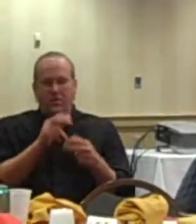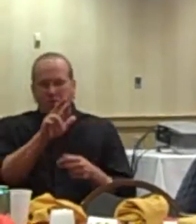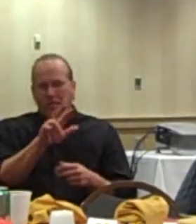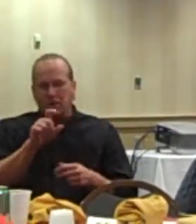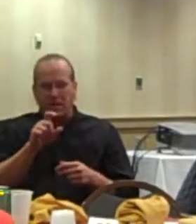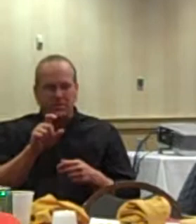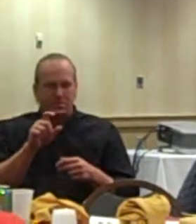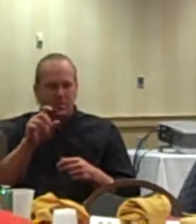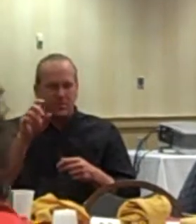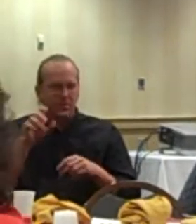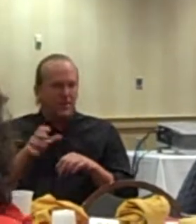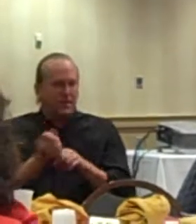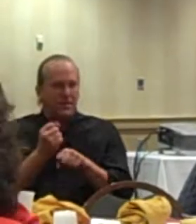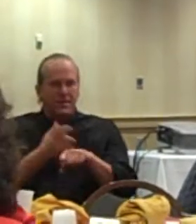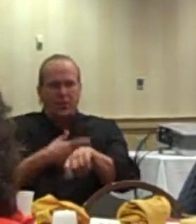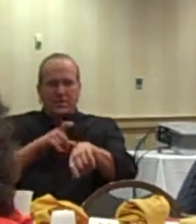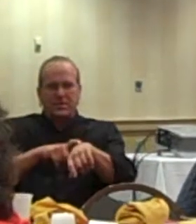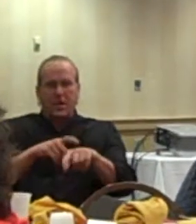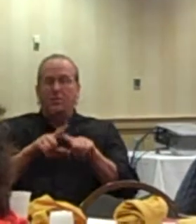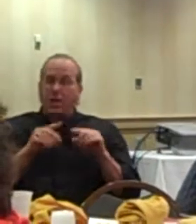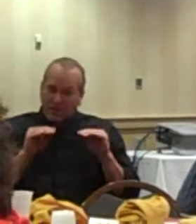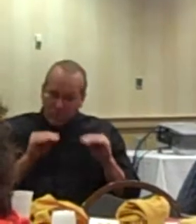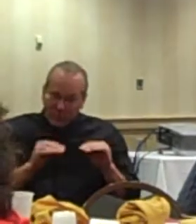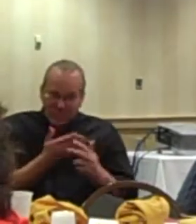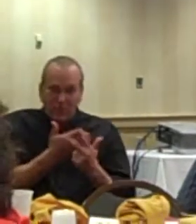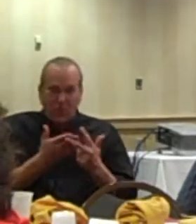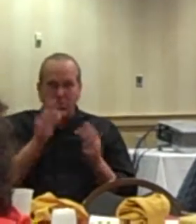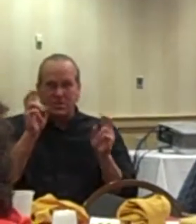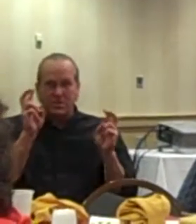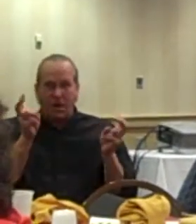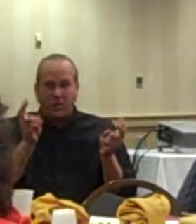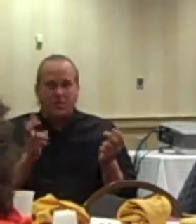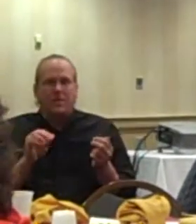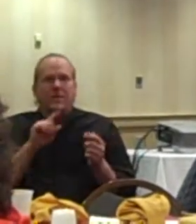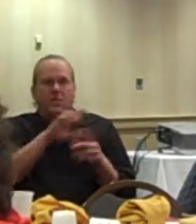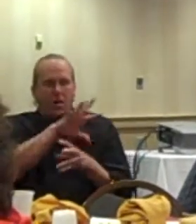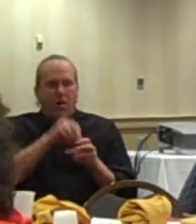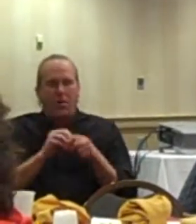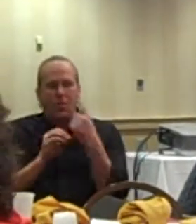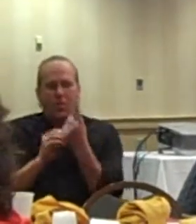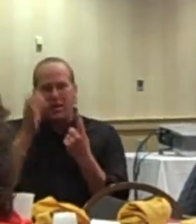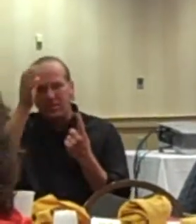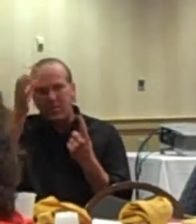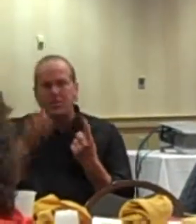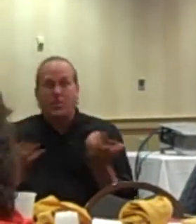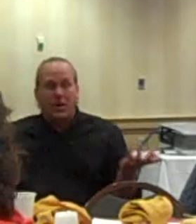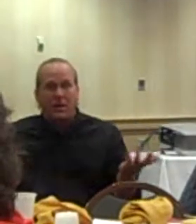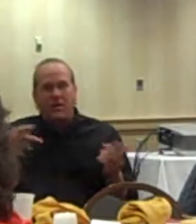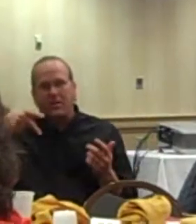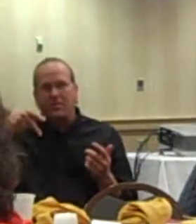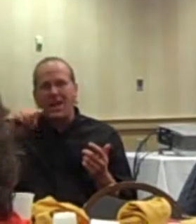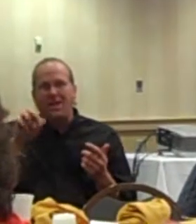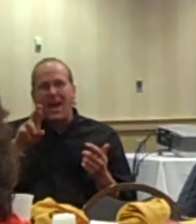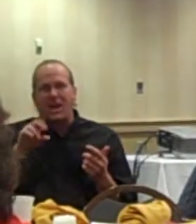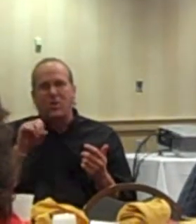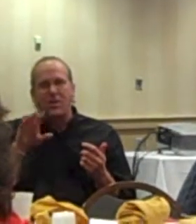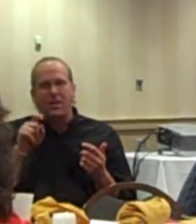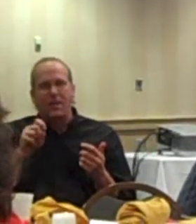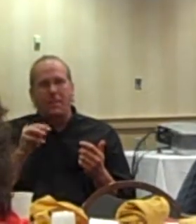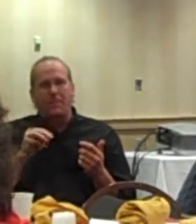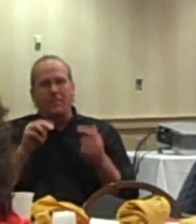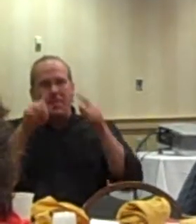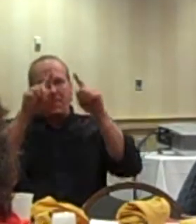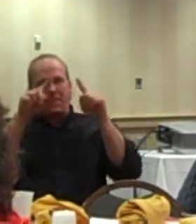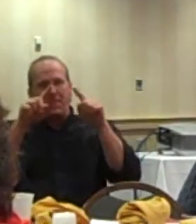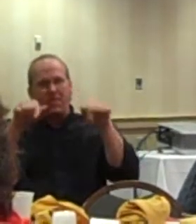of time. But in the teaching of them, they're really one topic, right? The Pythagorean theorem. For someone who kind of understands what's going on, this is